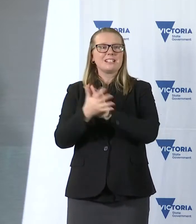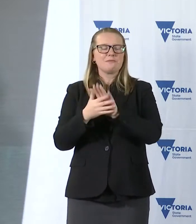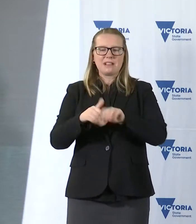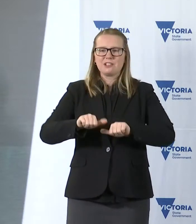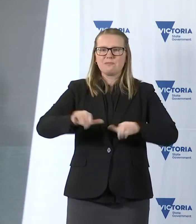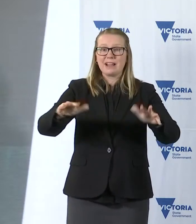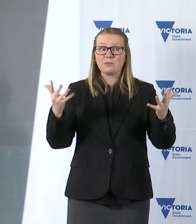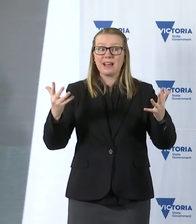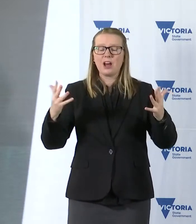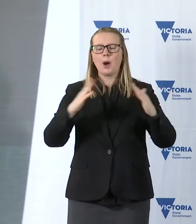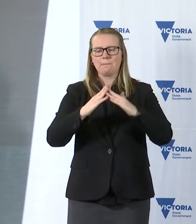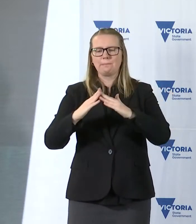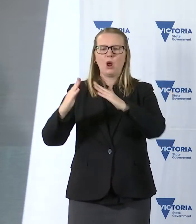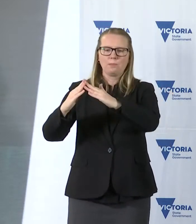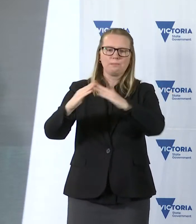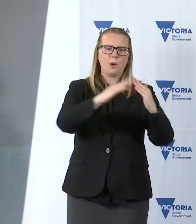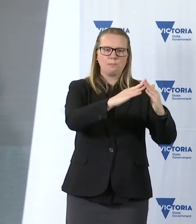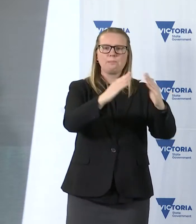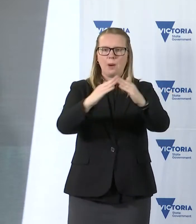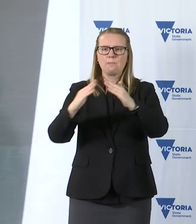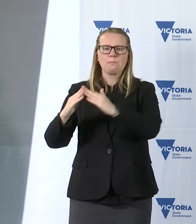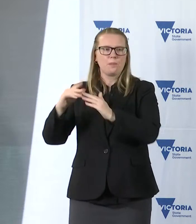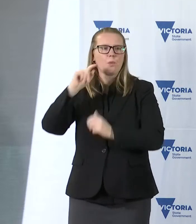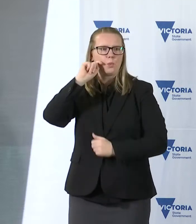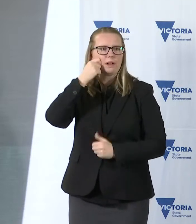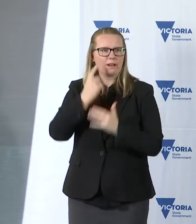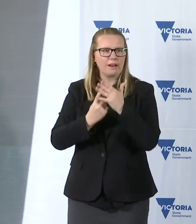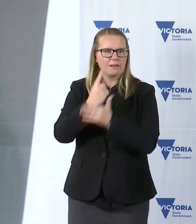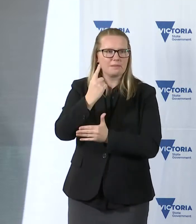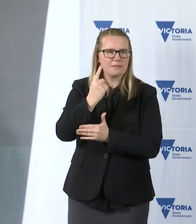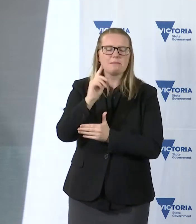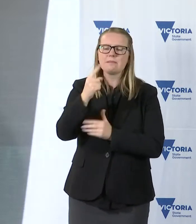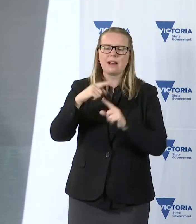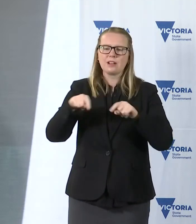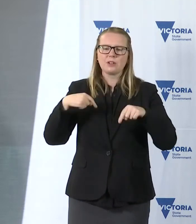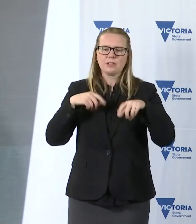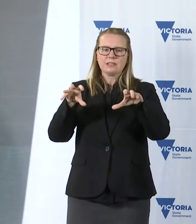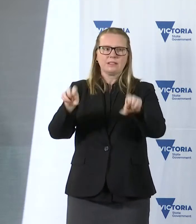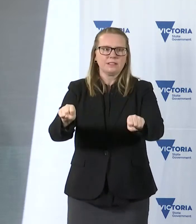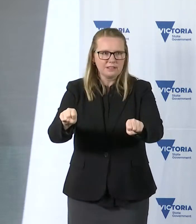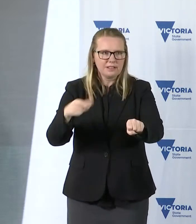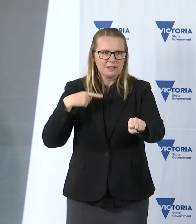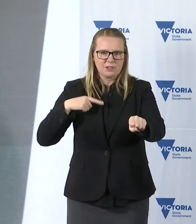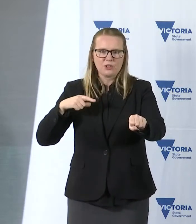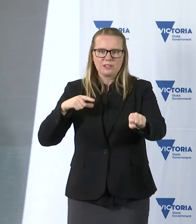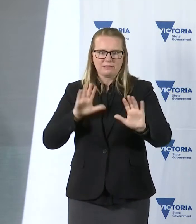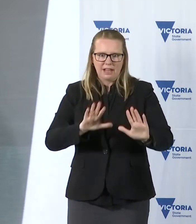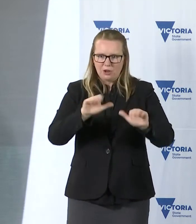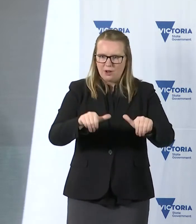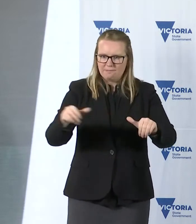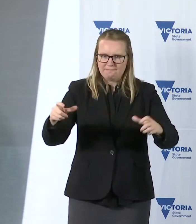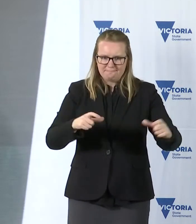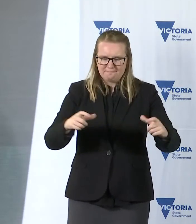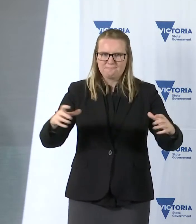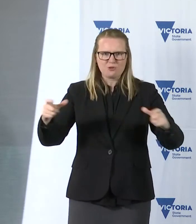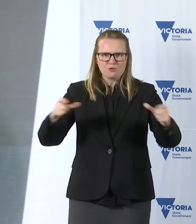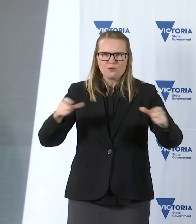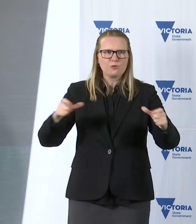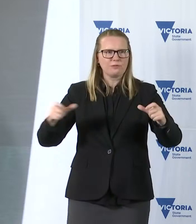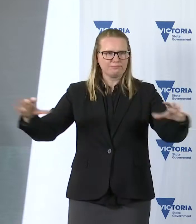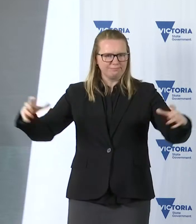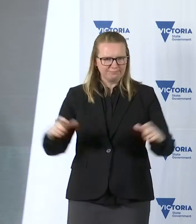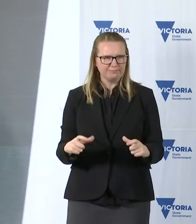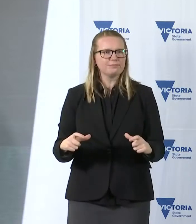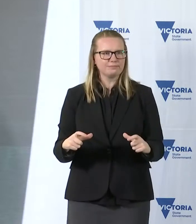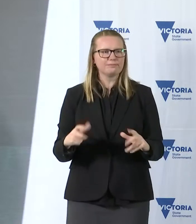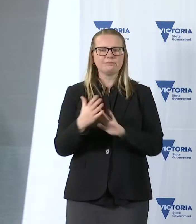in households. We've stopped that transmission in households by identifying quarantining people very early on. We're now seeing the transmission